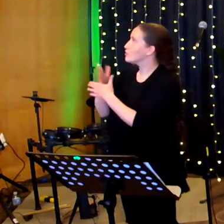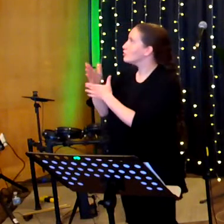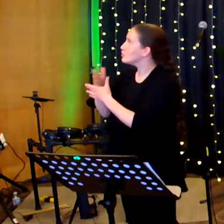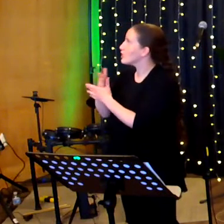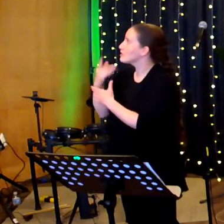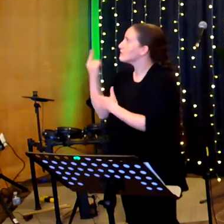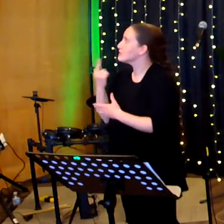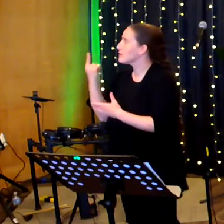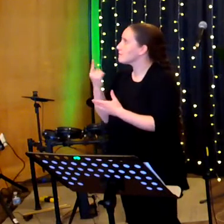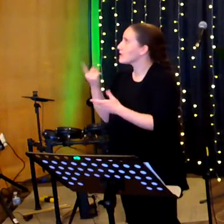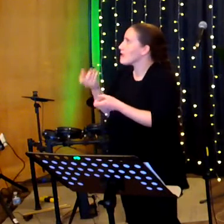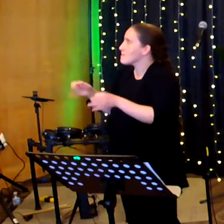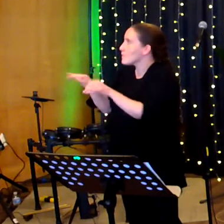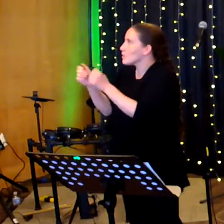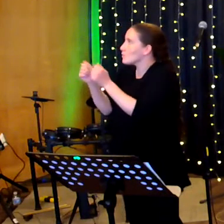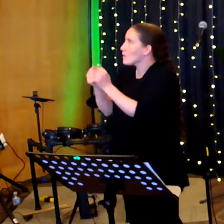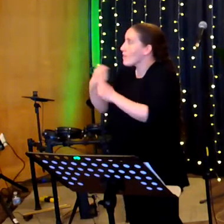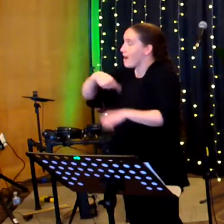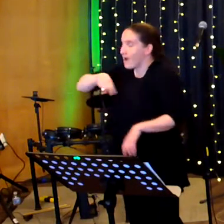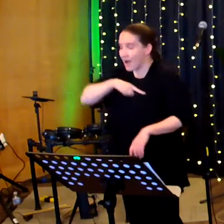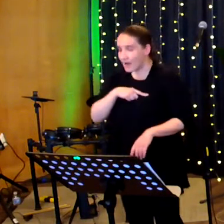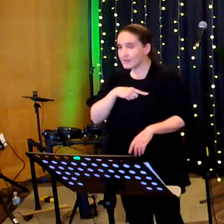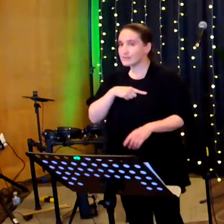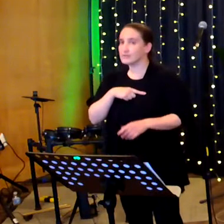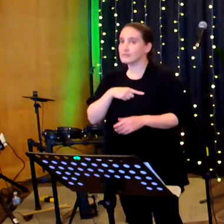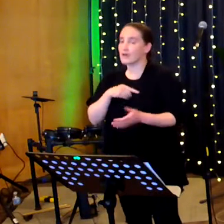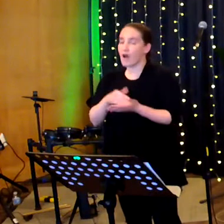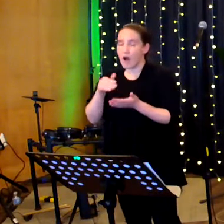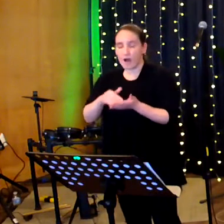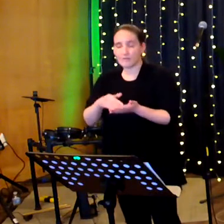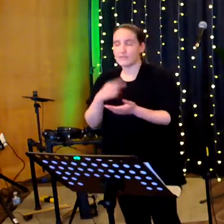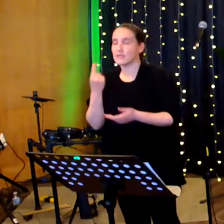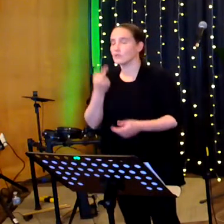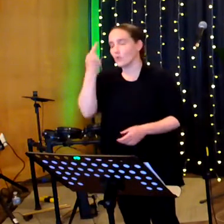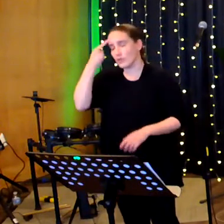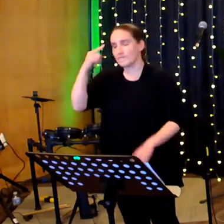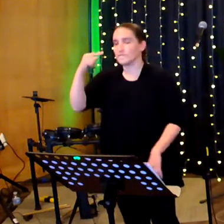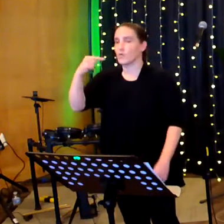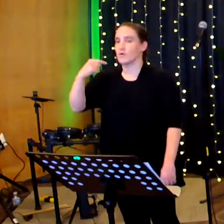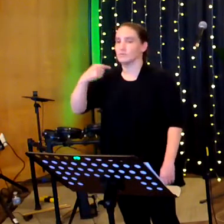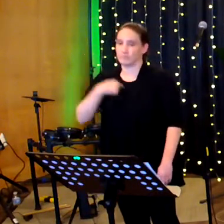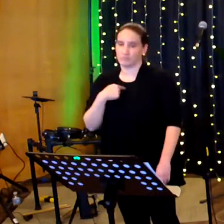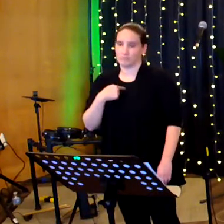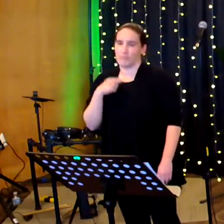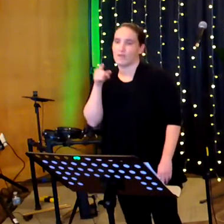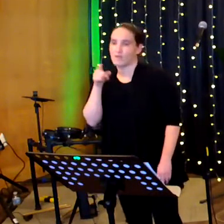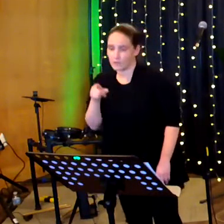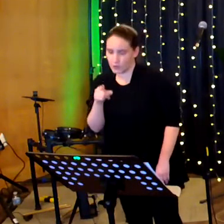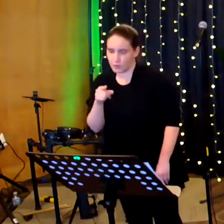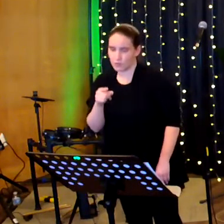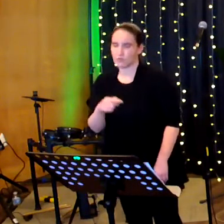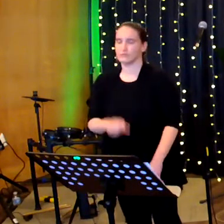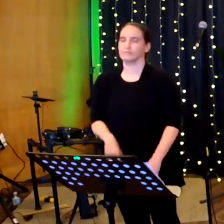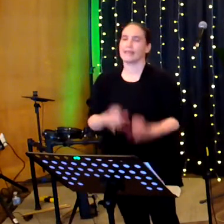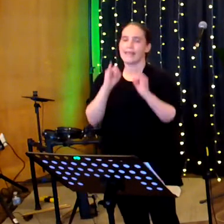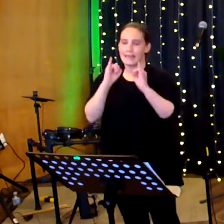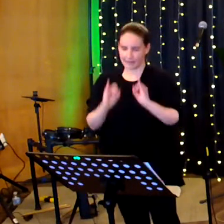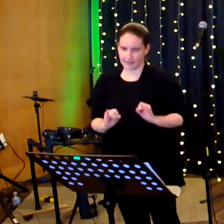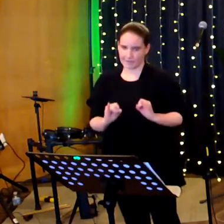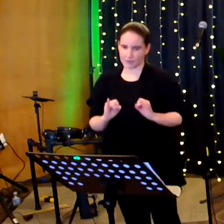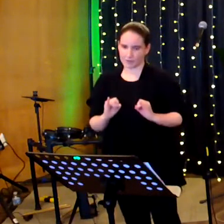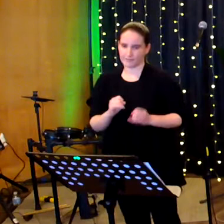it's personal. Oftentimes it's just for us. Now there's sometimes that revelation may